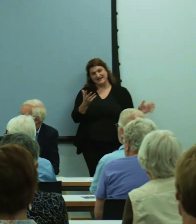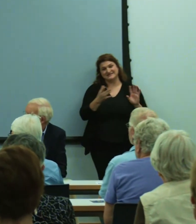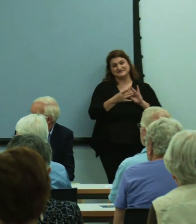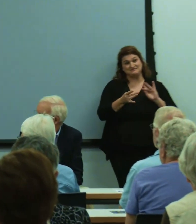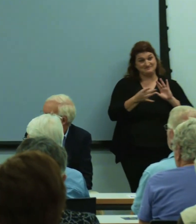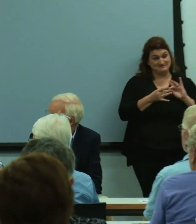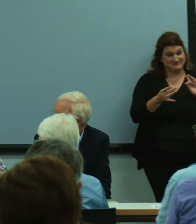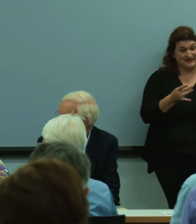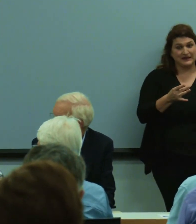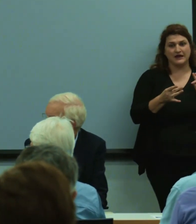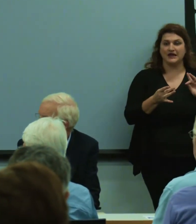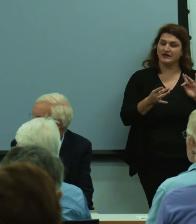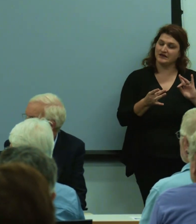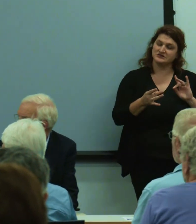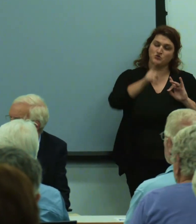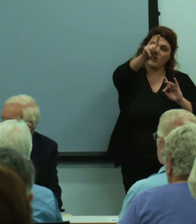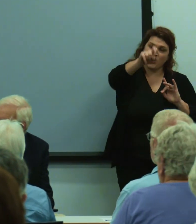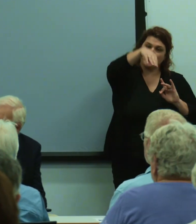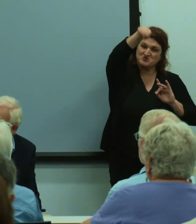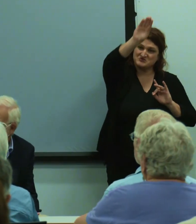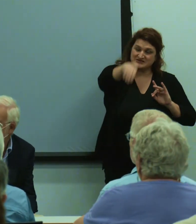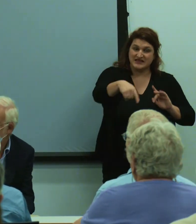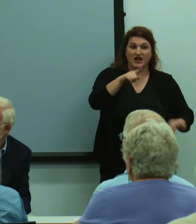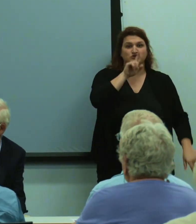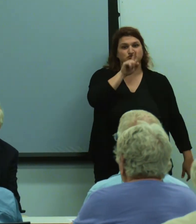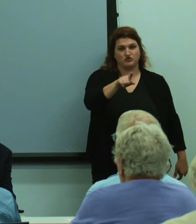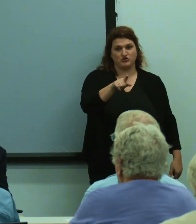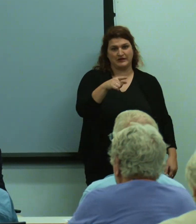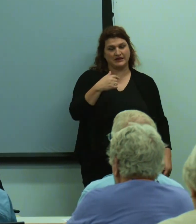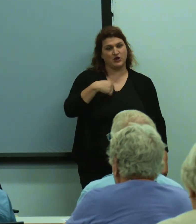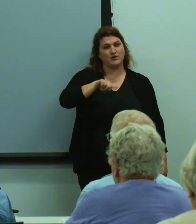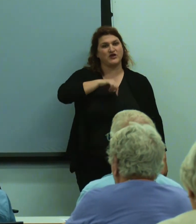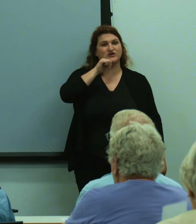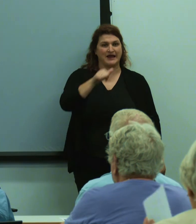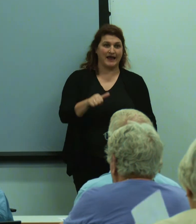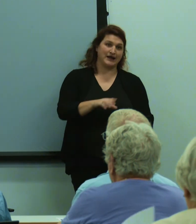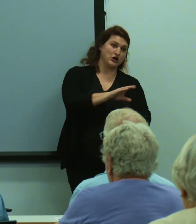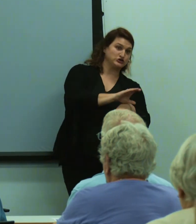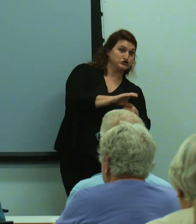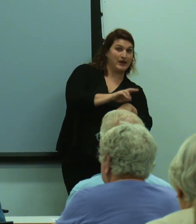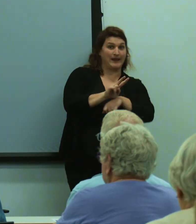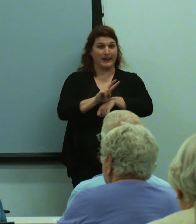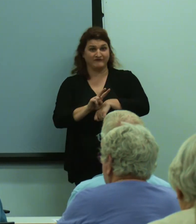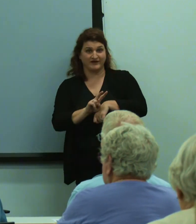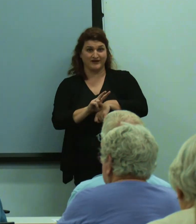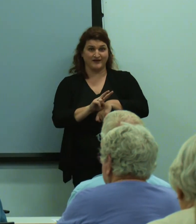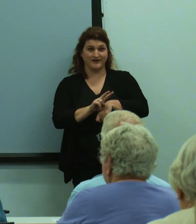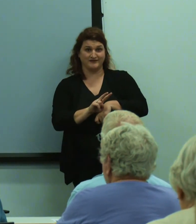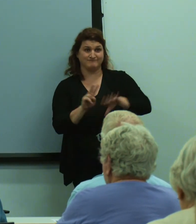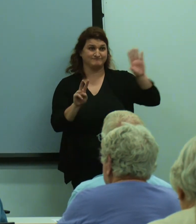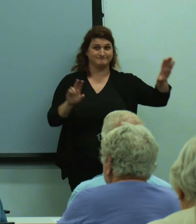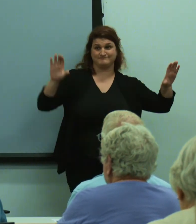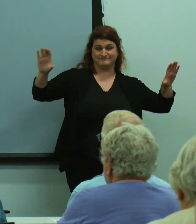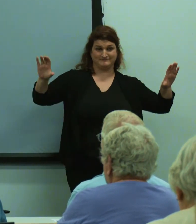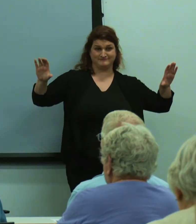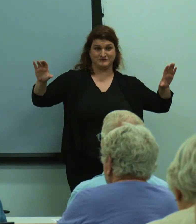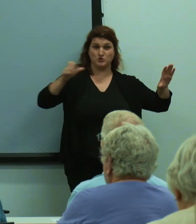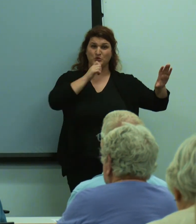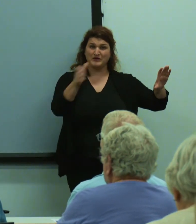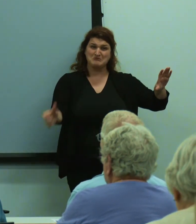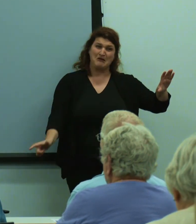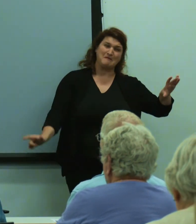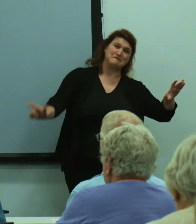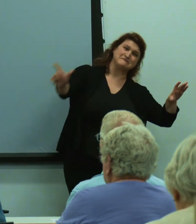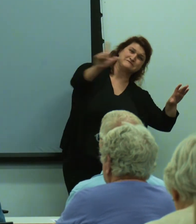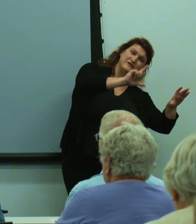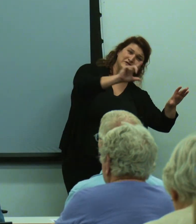it is completely true that we are not a chocolate and vanilla world. We are not left or right. We